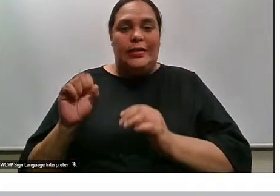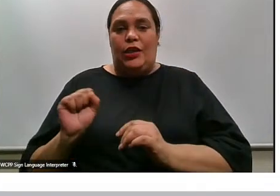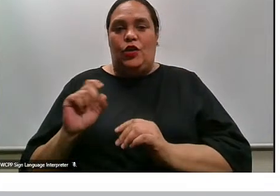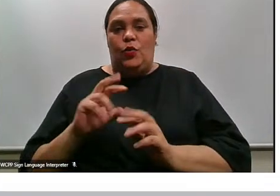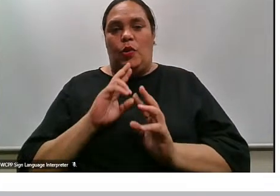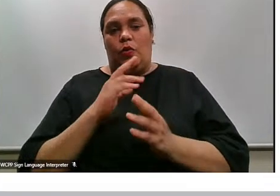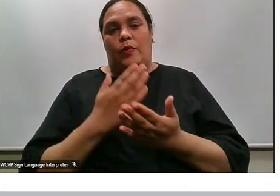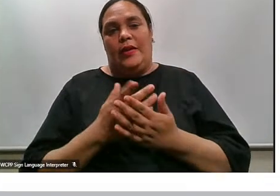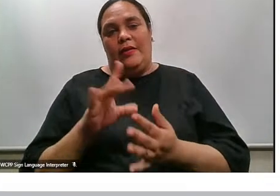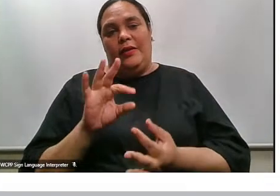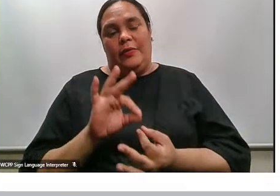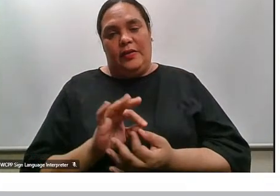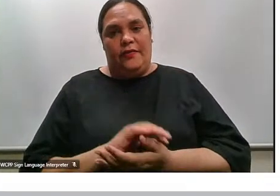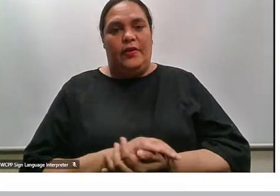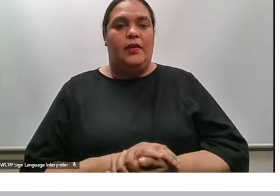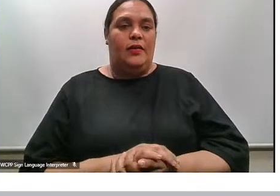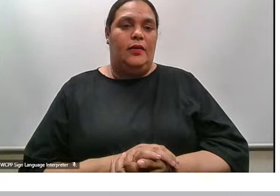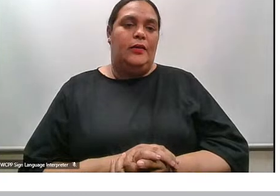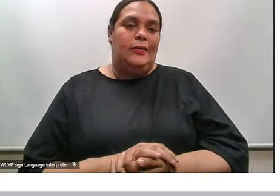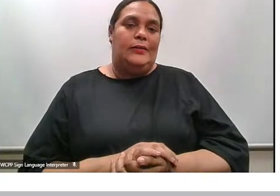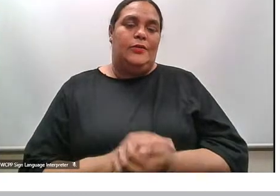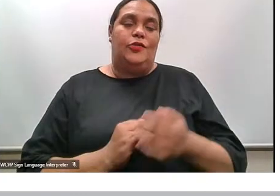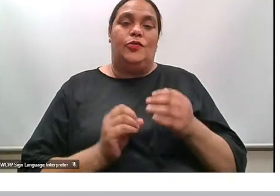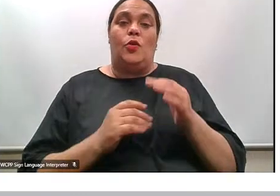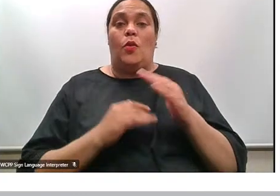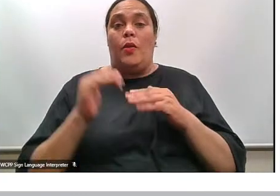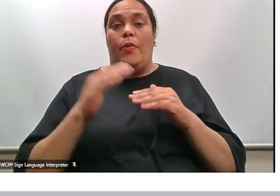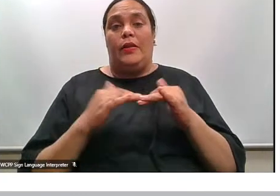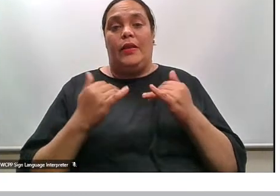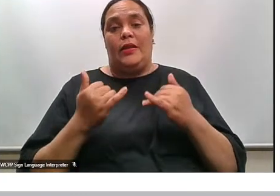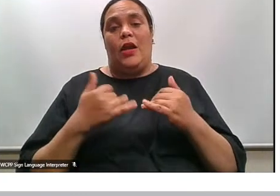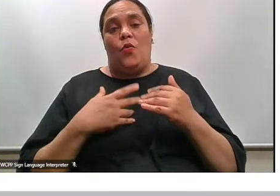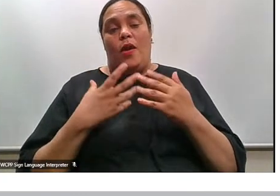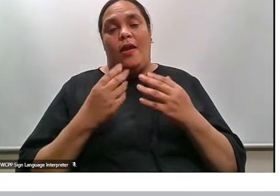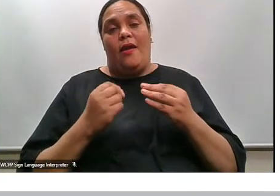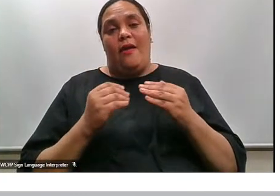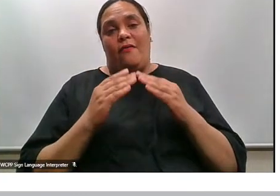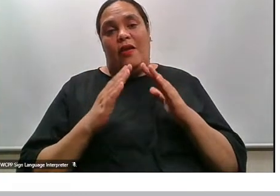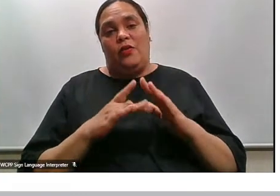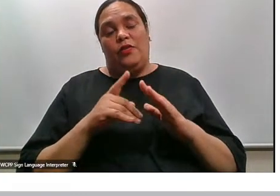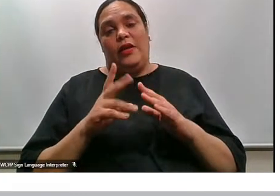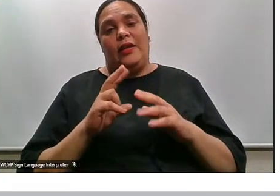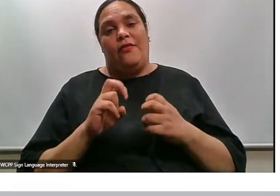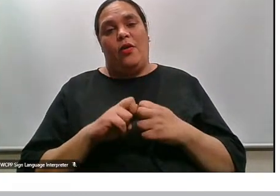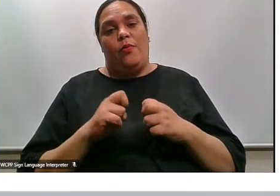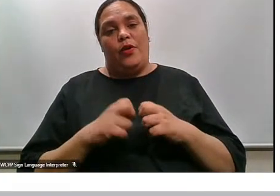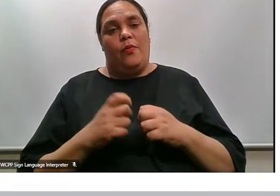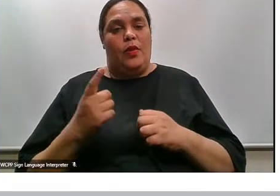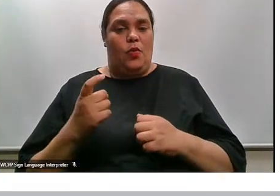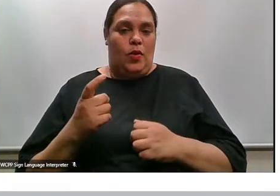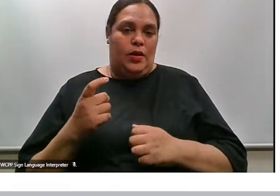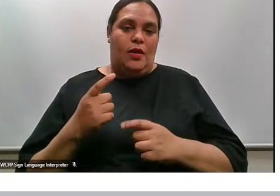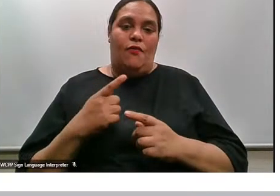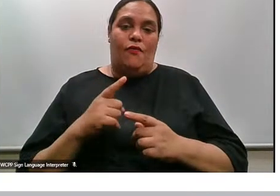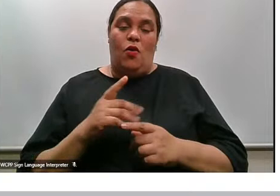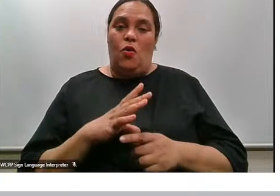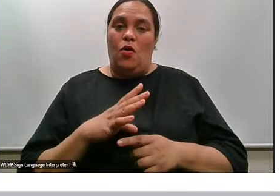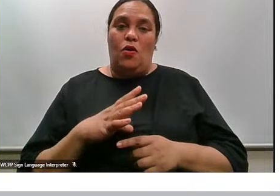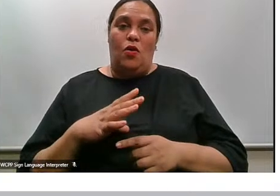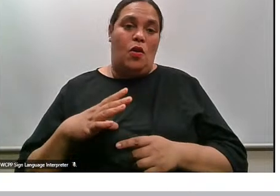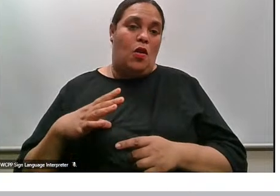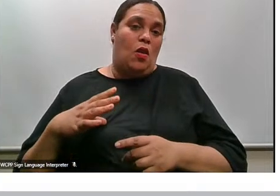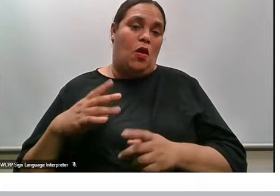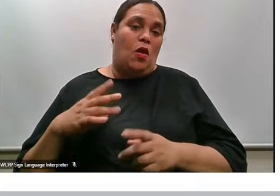that specifically. The building that we are currently housed in has been a problematic one for